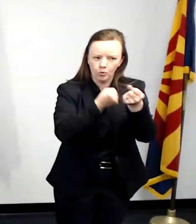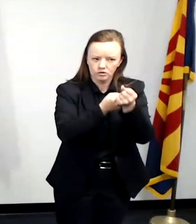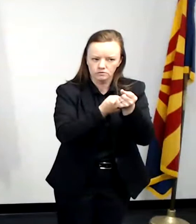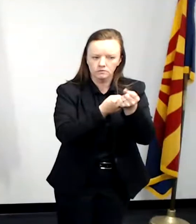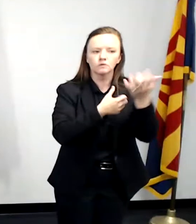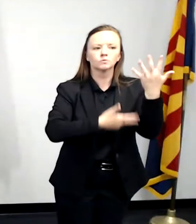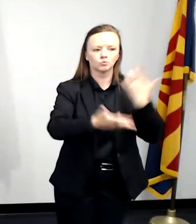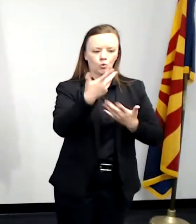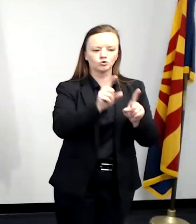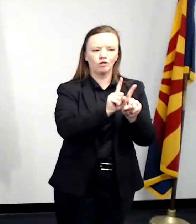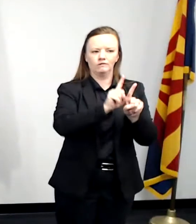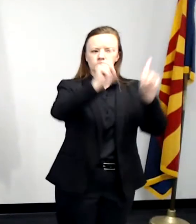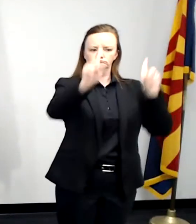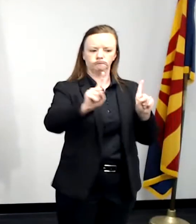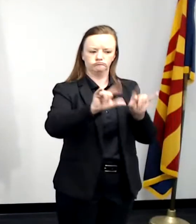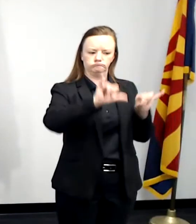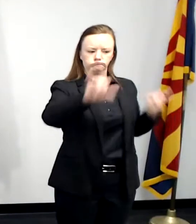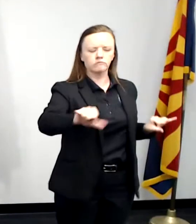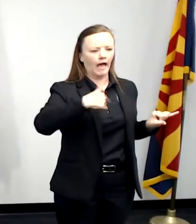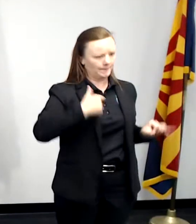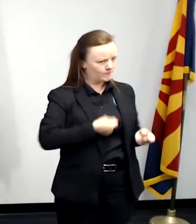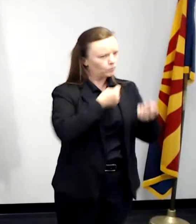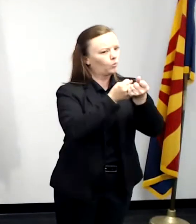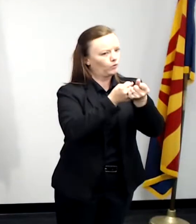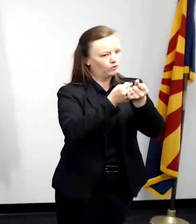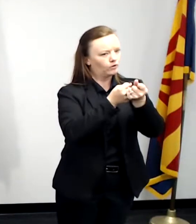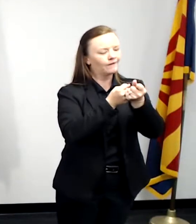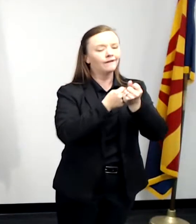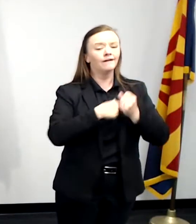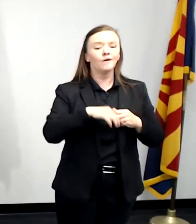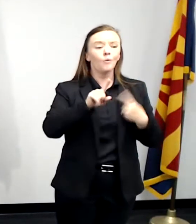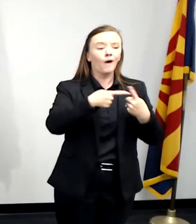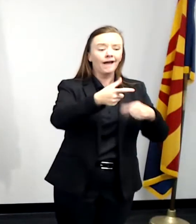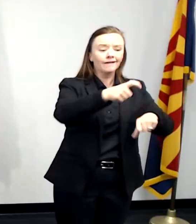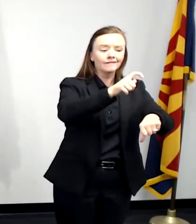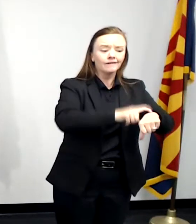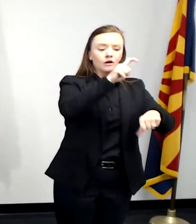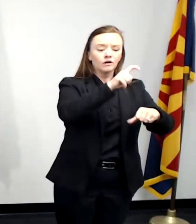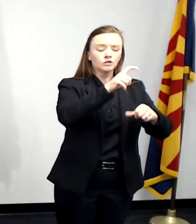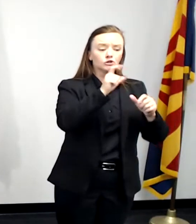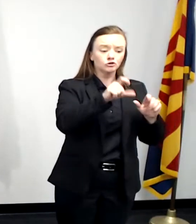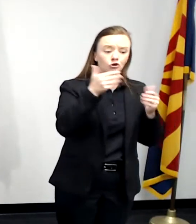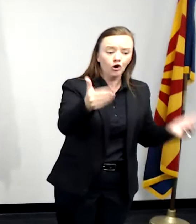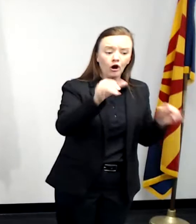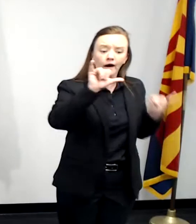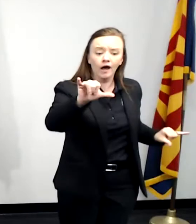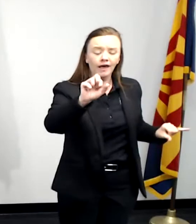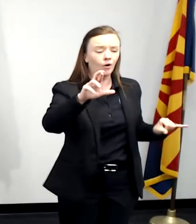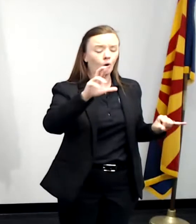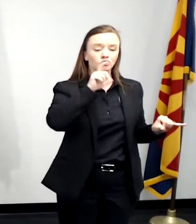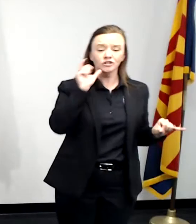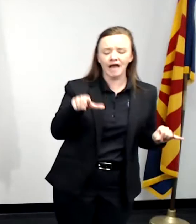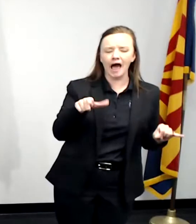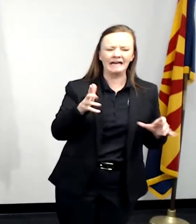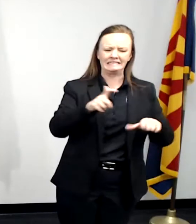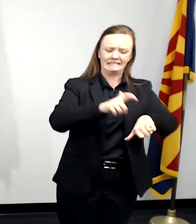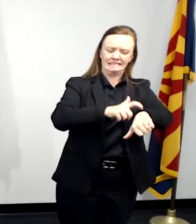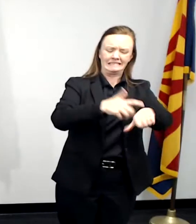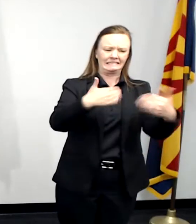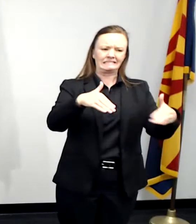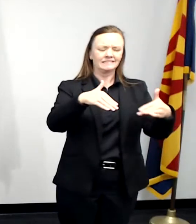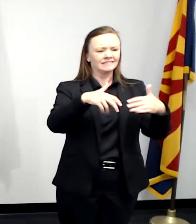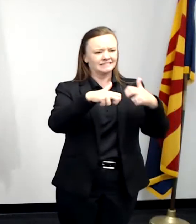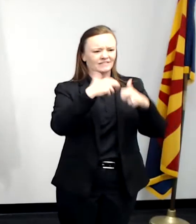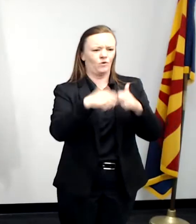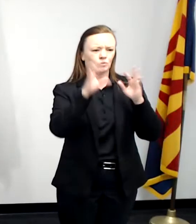it's really difficult to know what the right timing of those measures are. We also know that once you pull the trigger